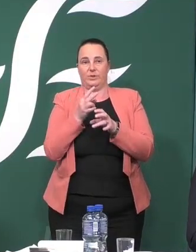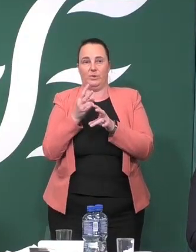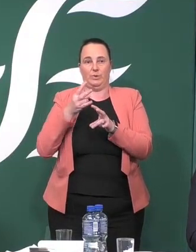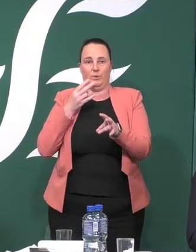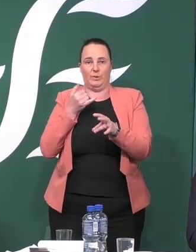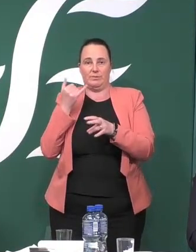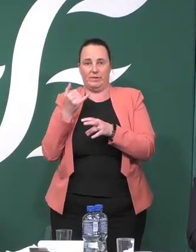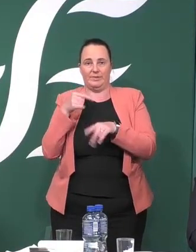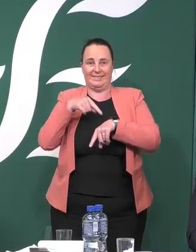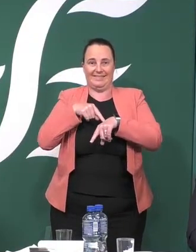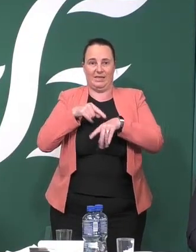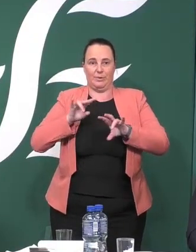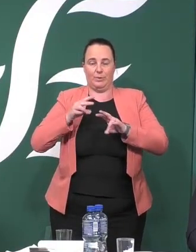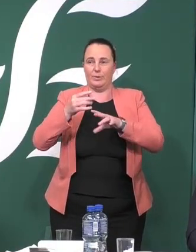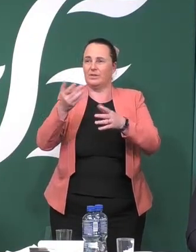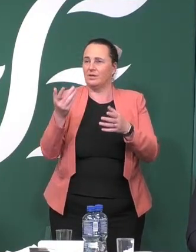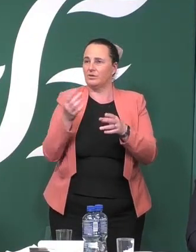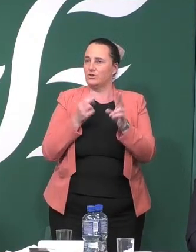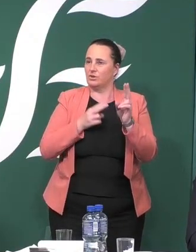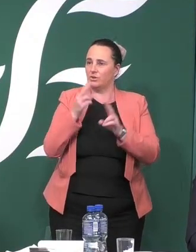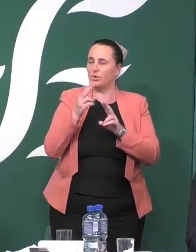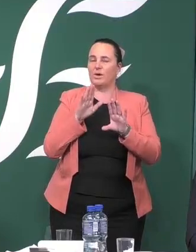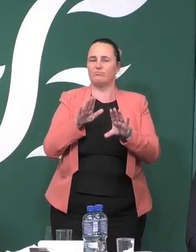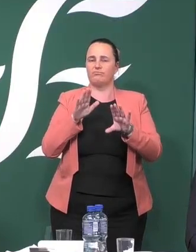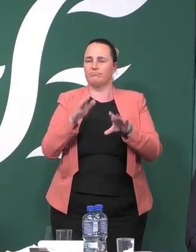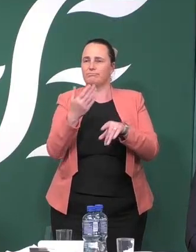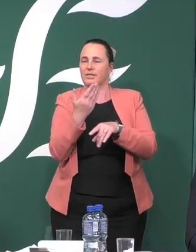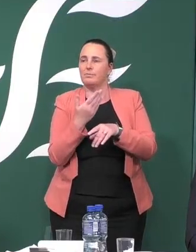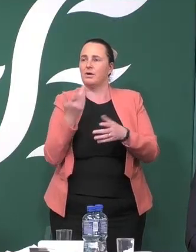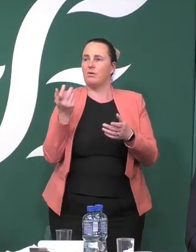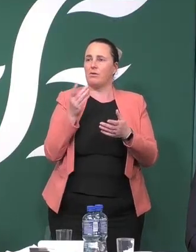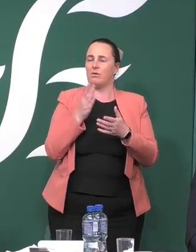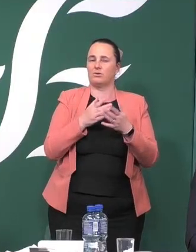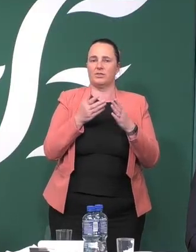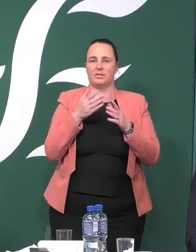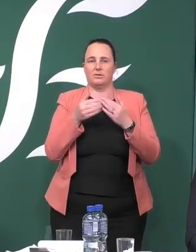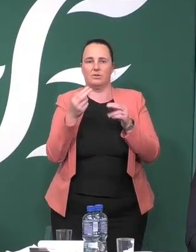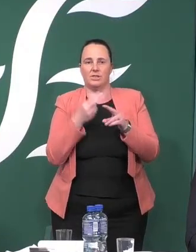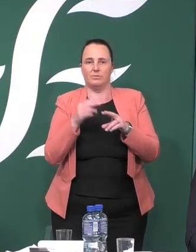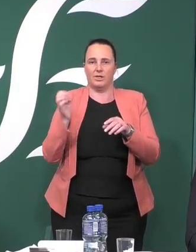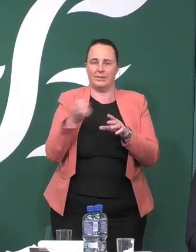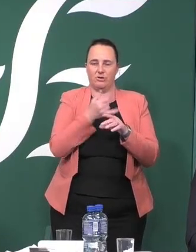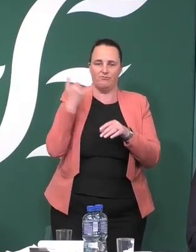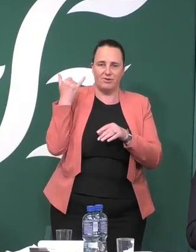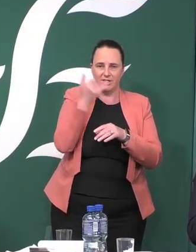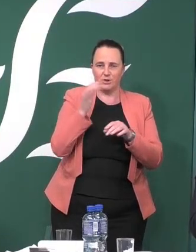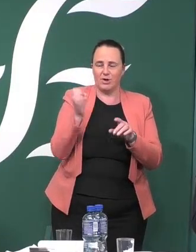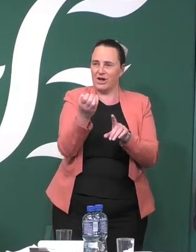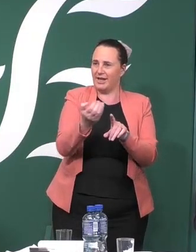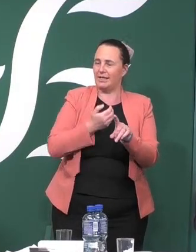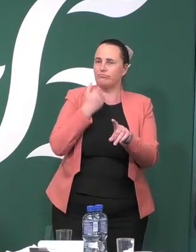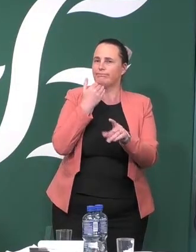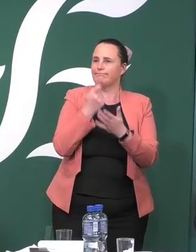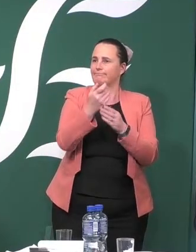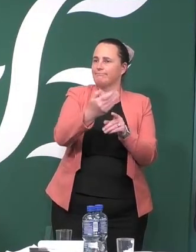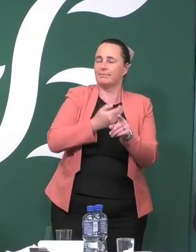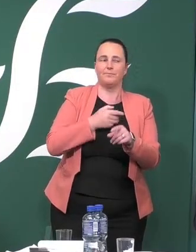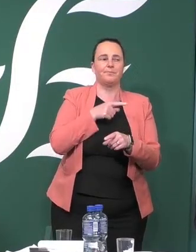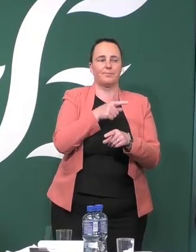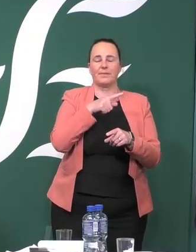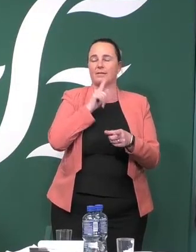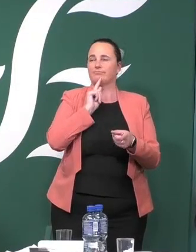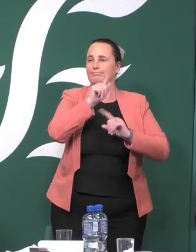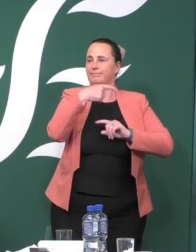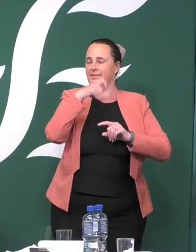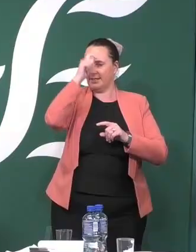on deadline, so to speak? In other words, that some people are moving too early to go to the phone line. I think the general advice is, if you